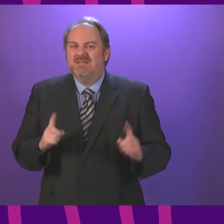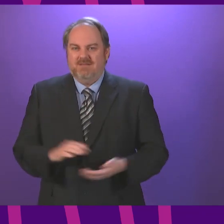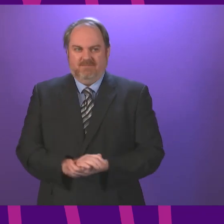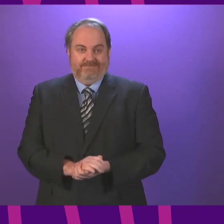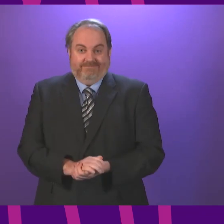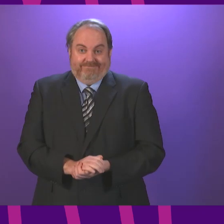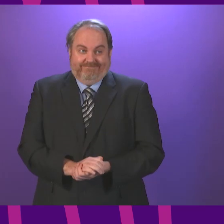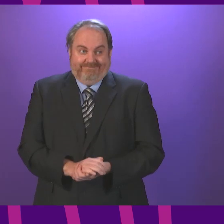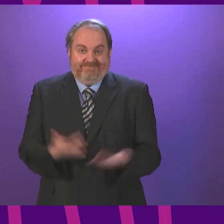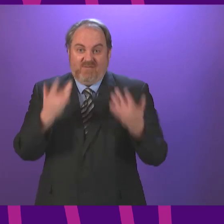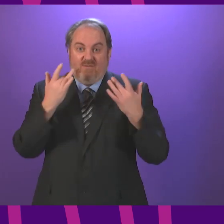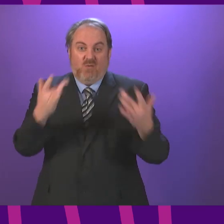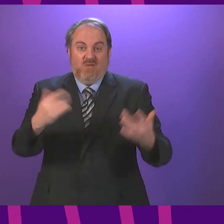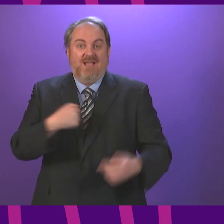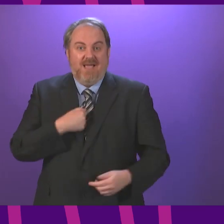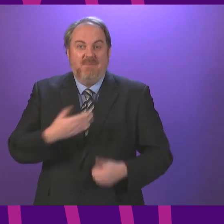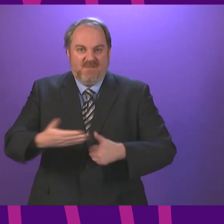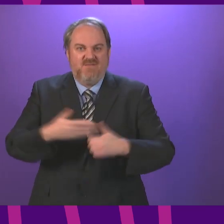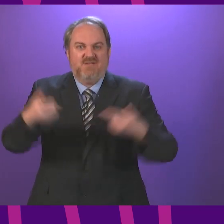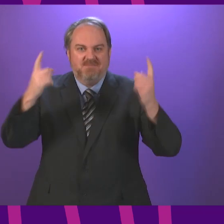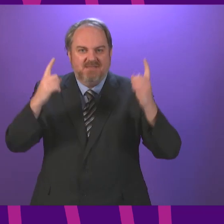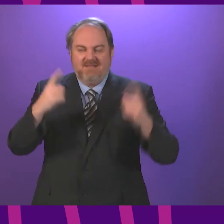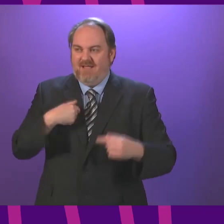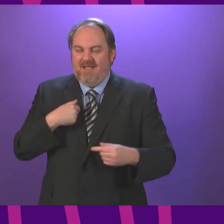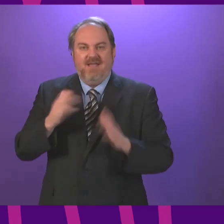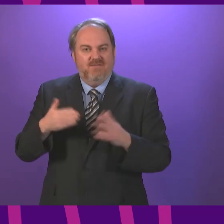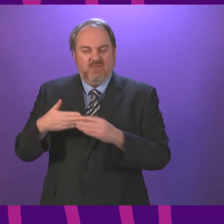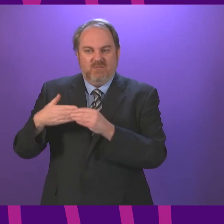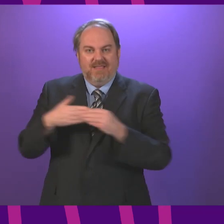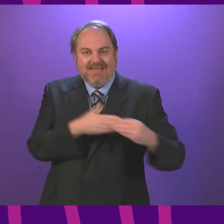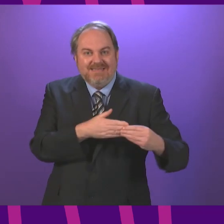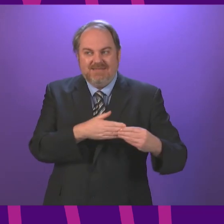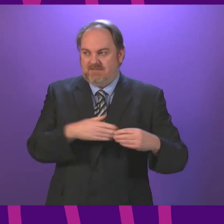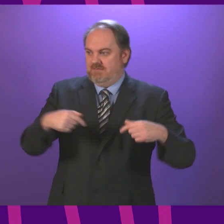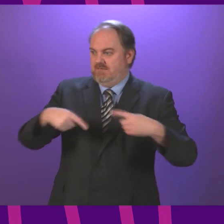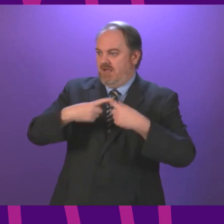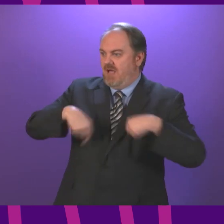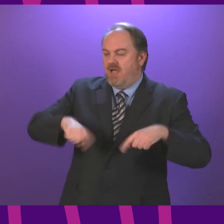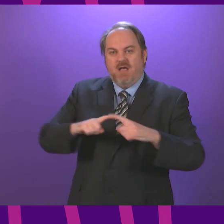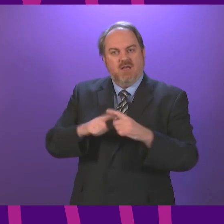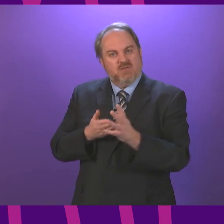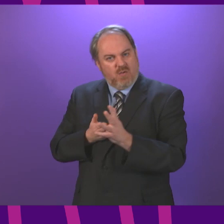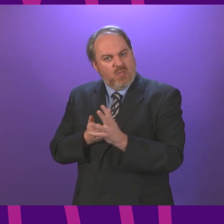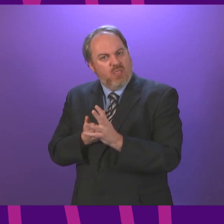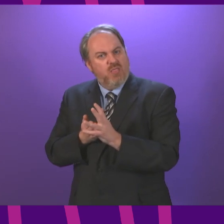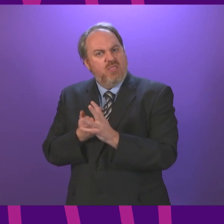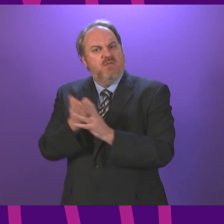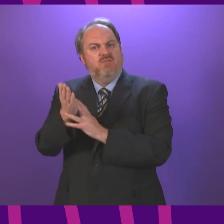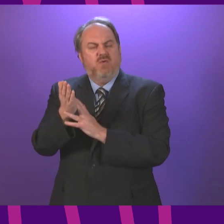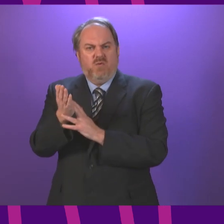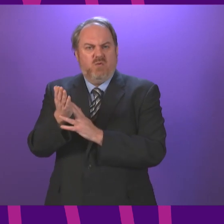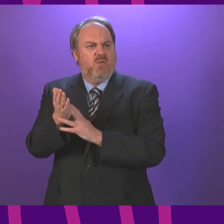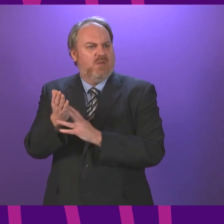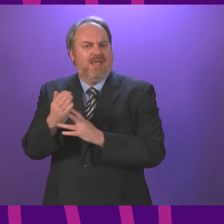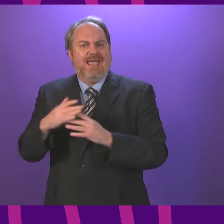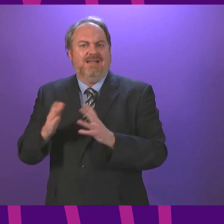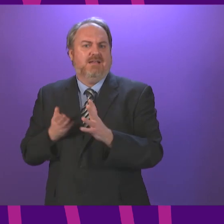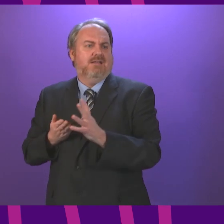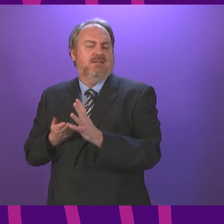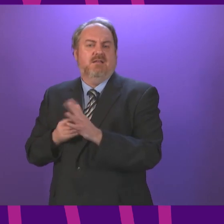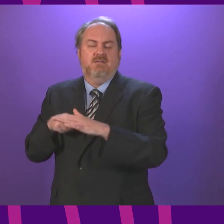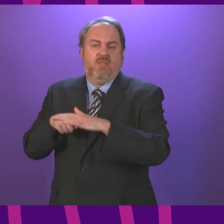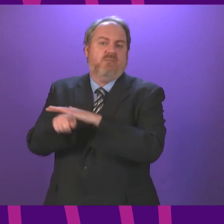now want me to get on with, which is leading this country through and out of a